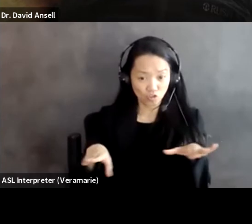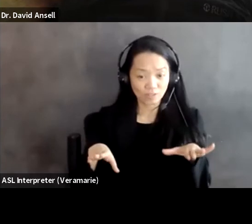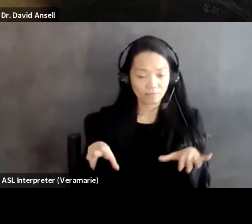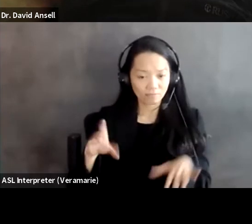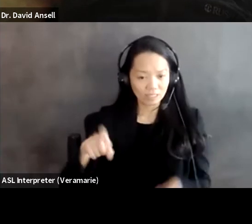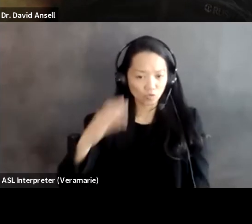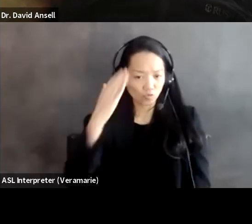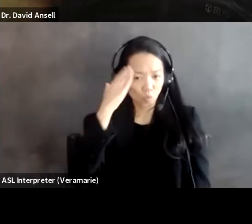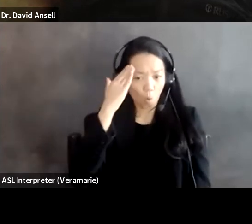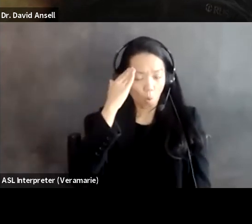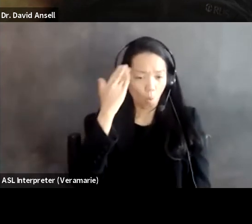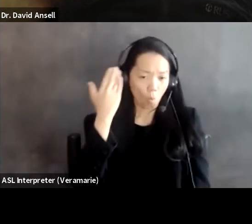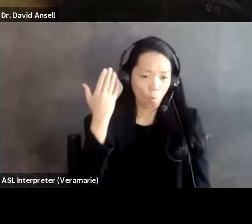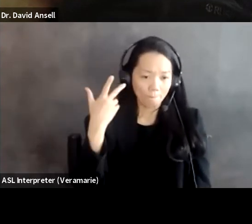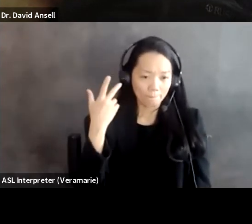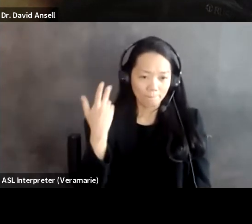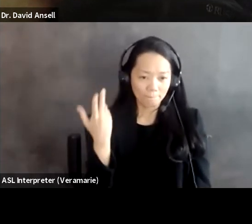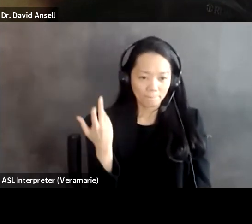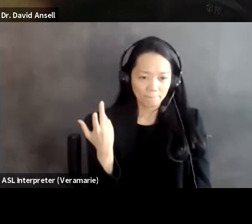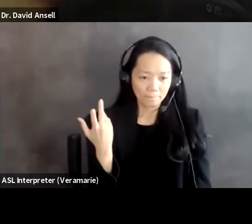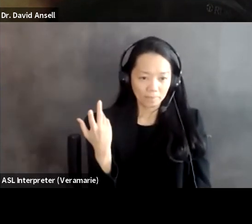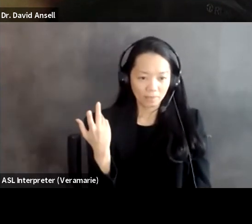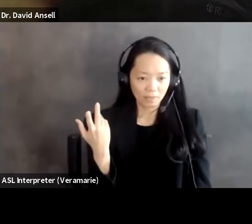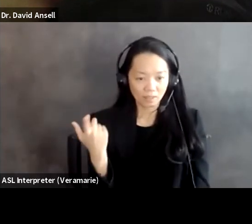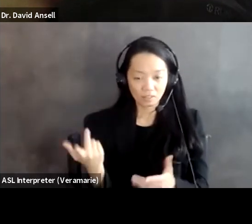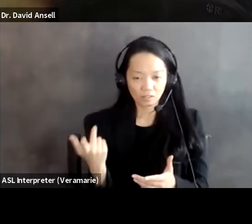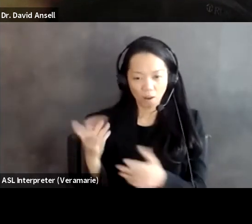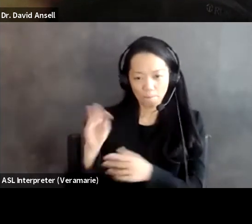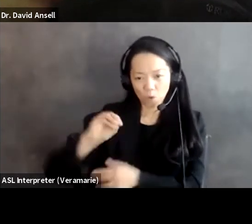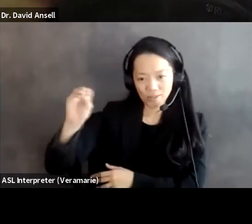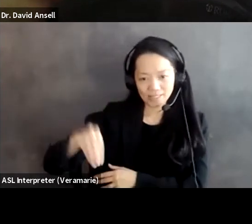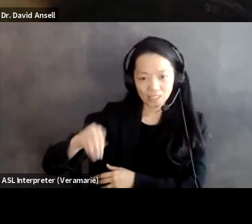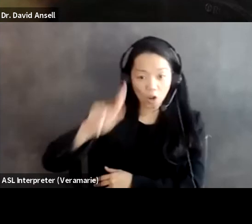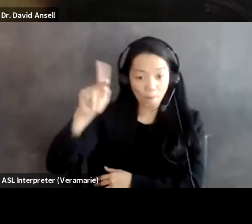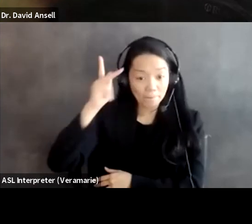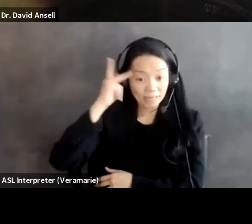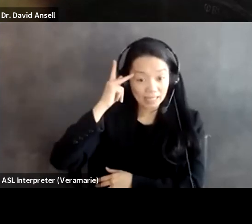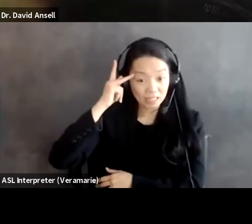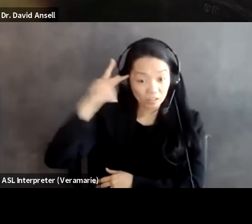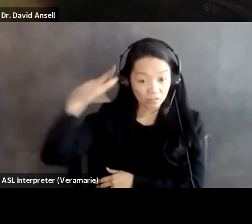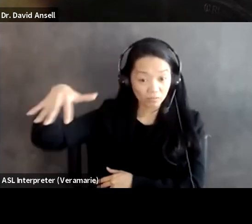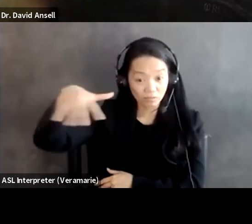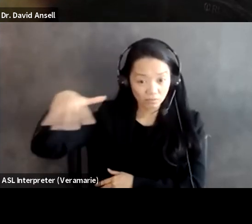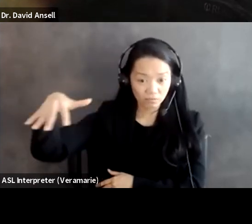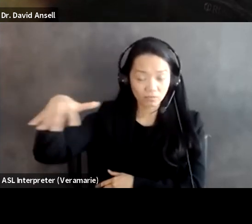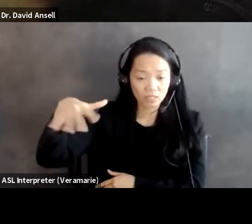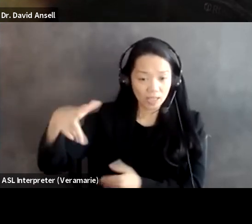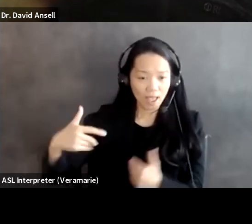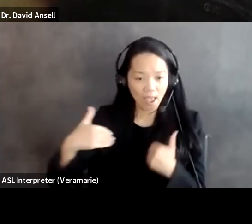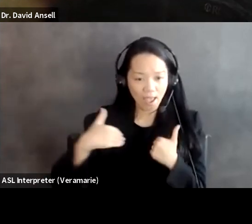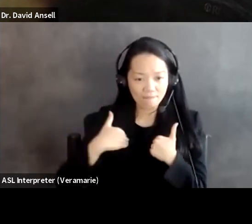know that there is a significant percentage of a political party that